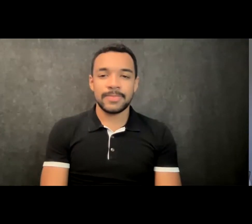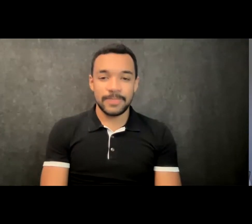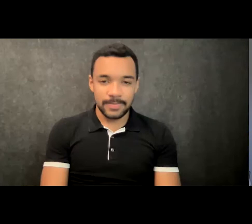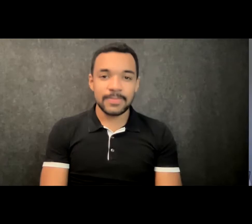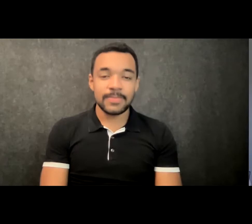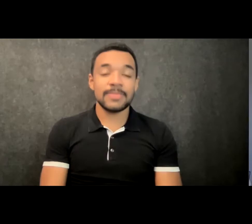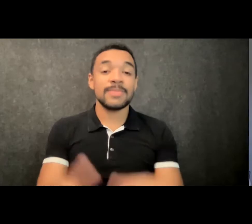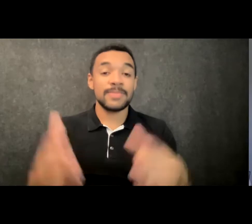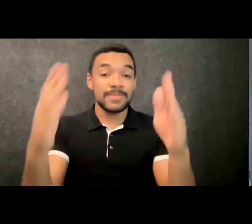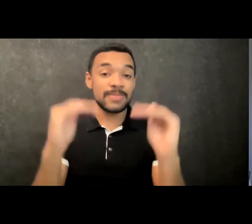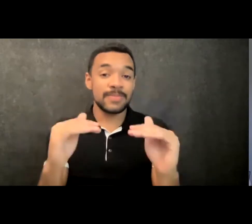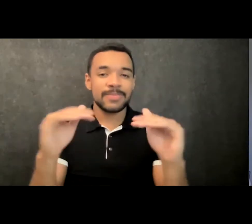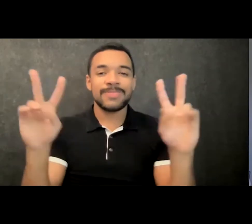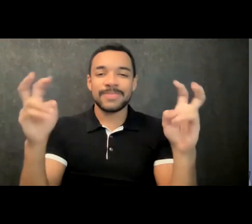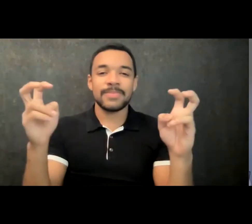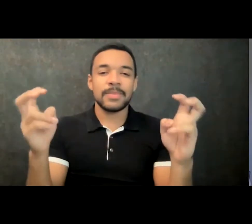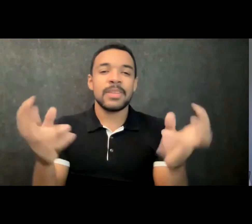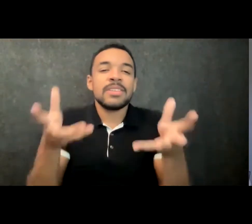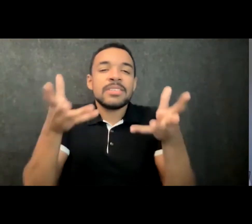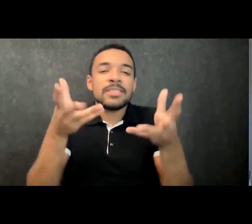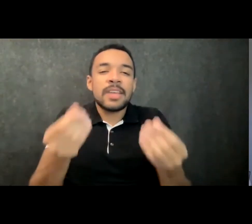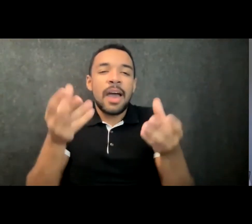Soft armor.